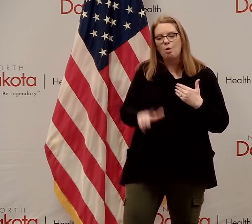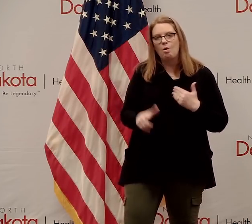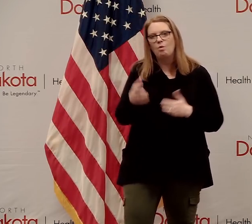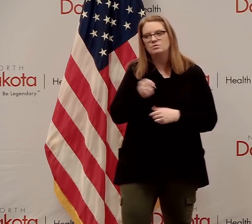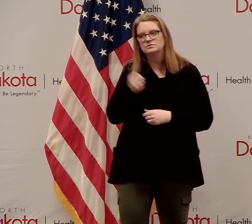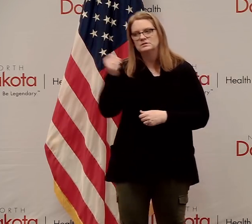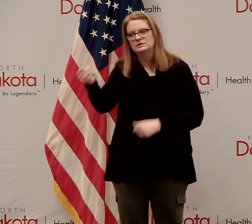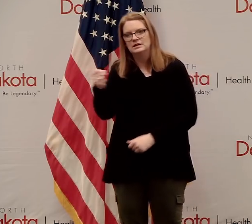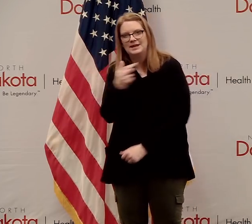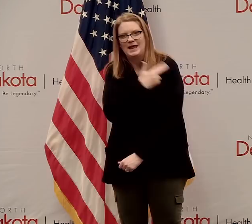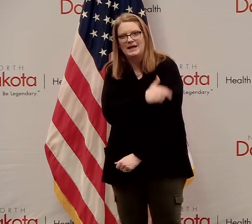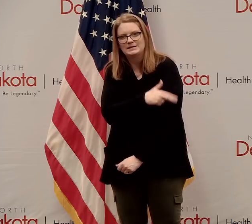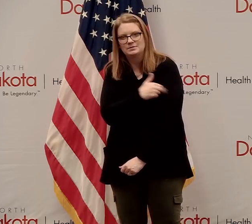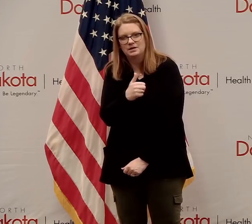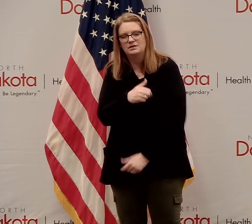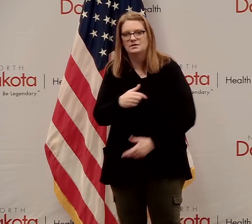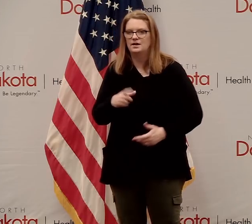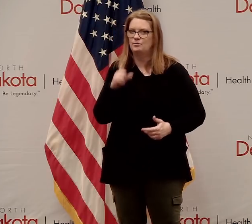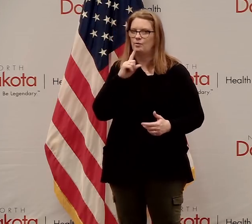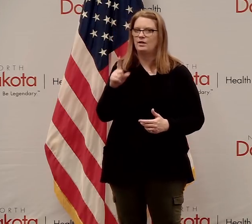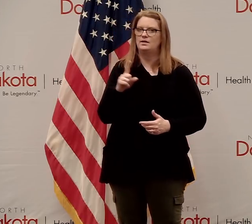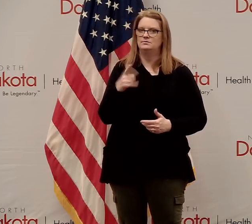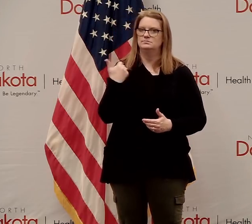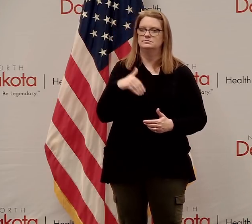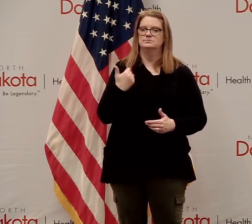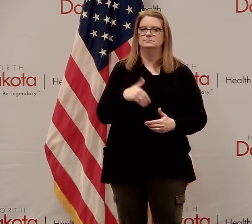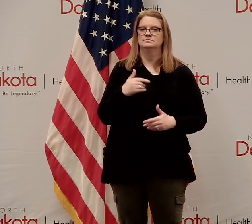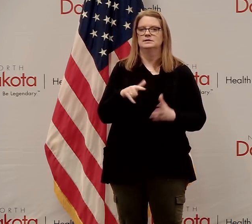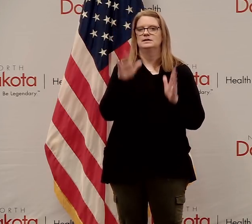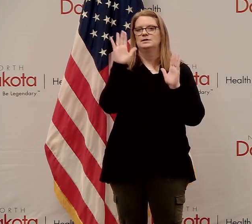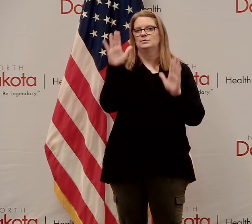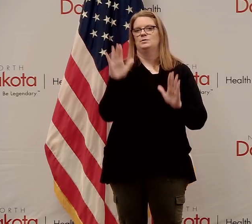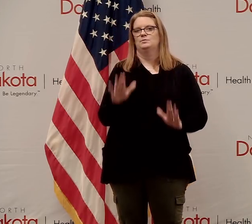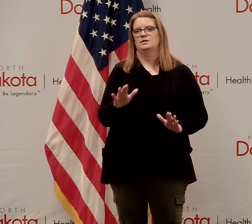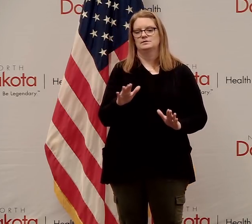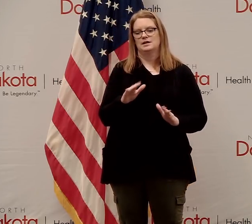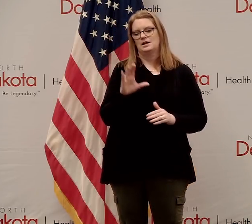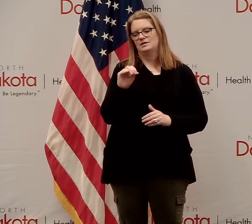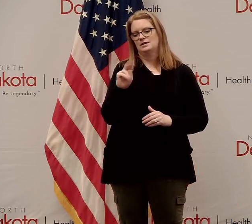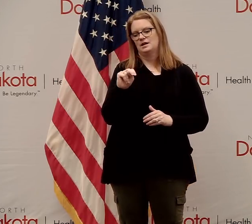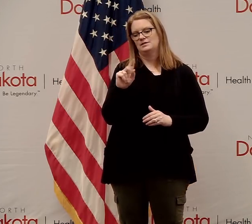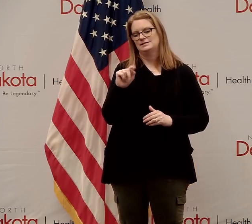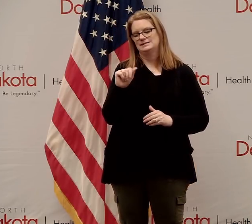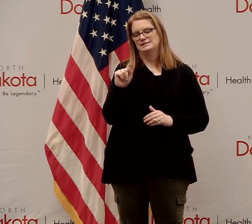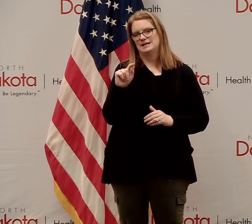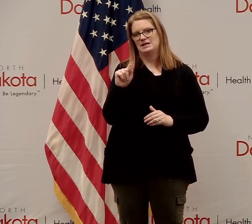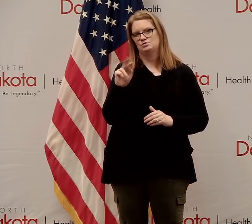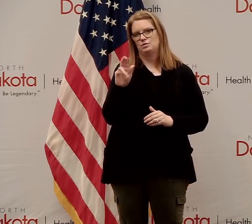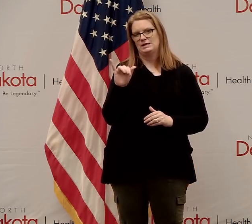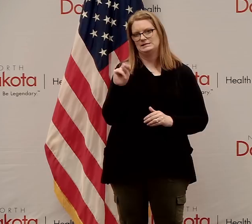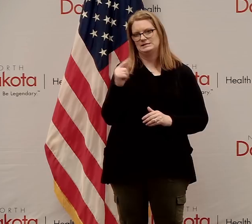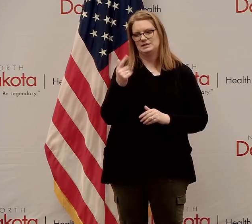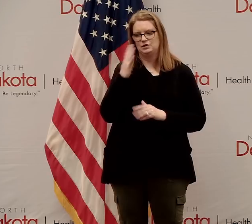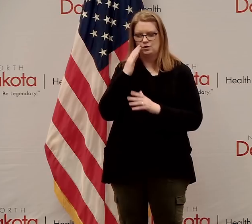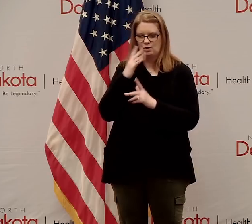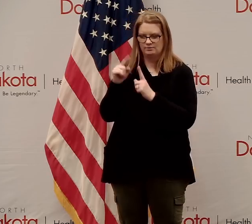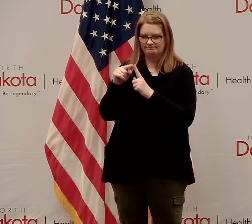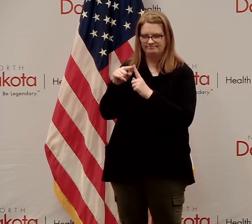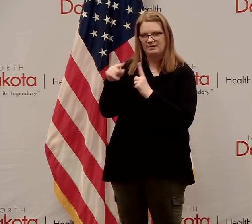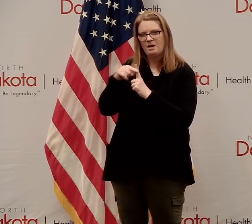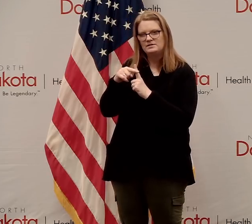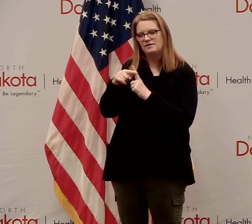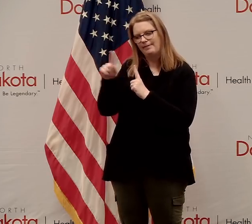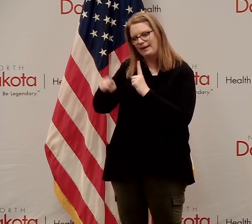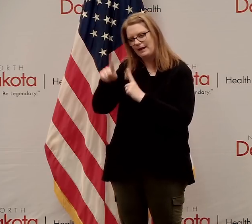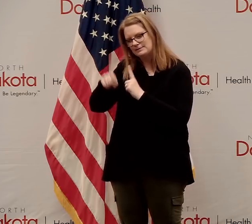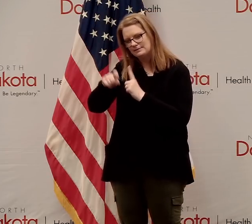hospitalizations, and we're happy that we're making great progress on testing and contact tracing. So in closing, today, to everybody that's here,